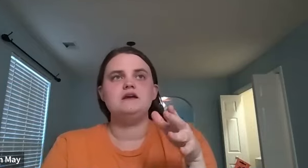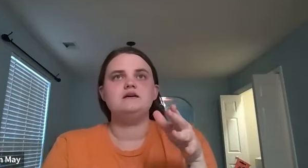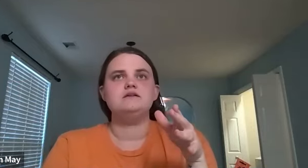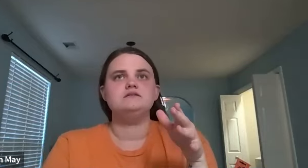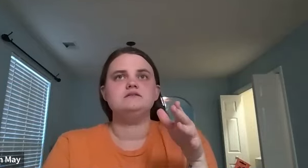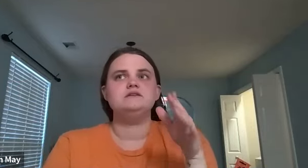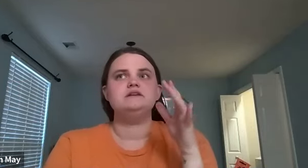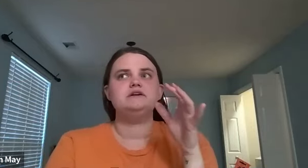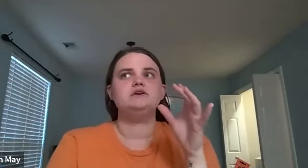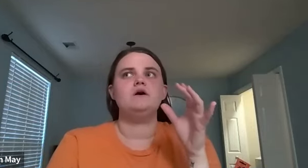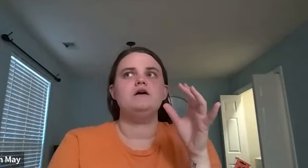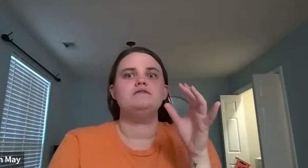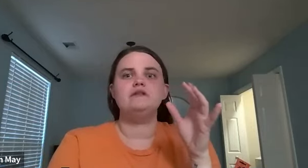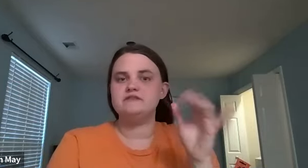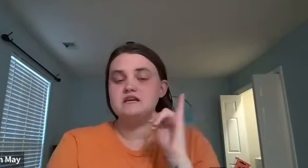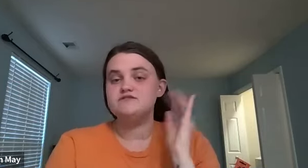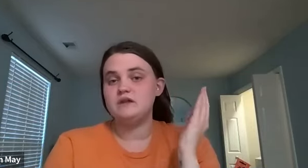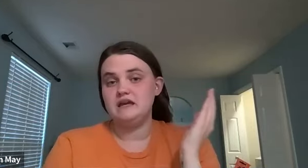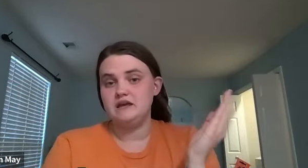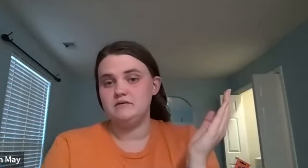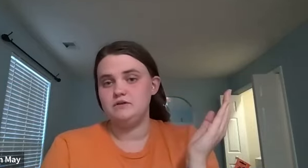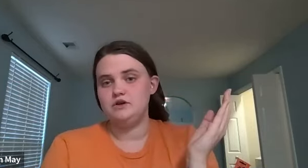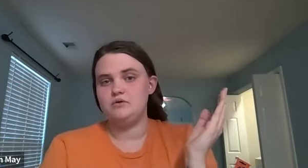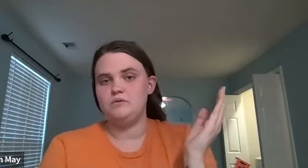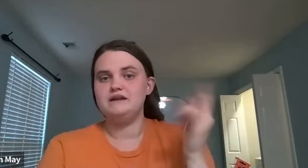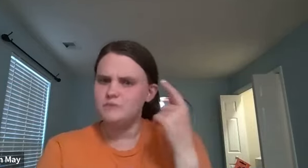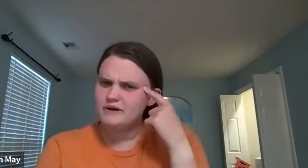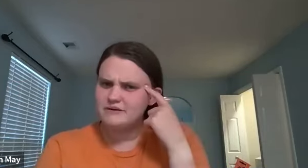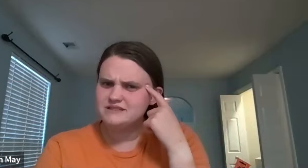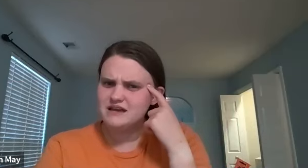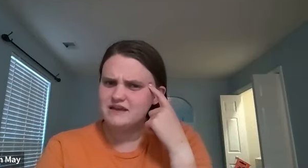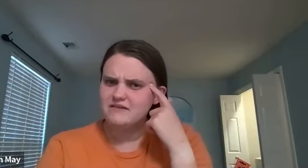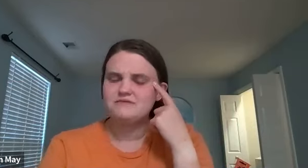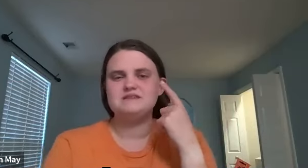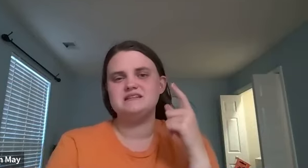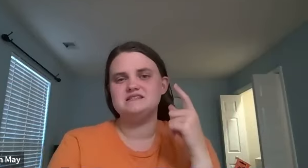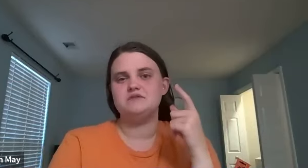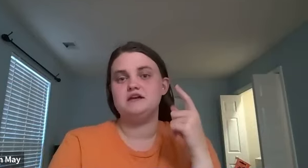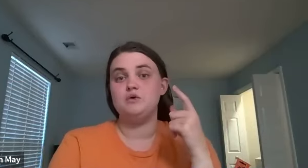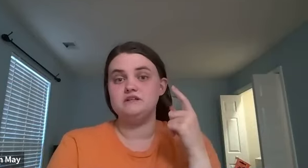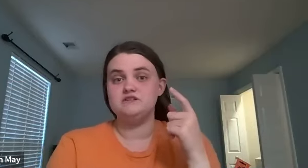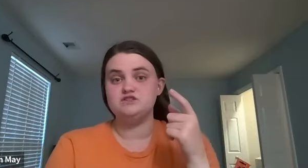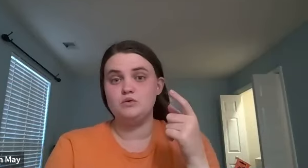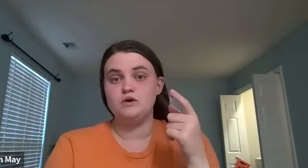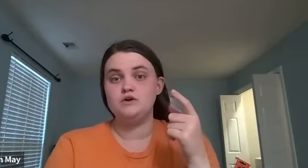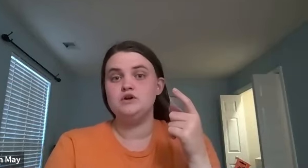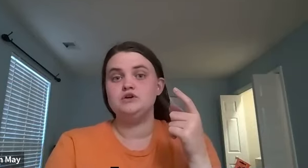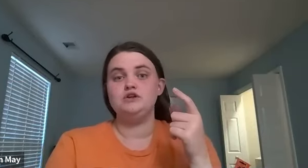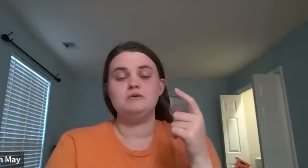very clear, like the signs for like, you know, remember when I was saying that for the sentence of like going to the store, you don't have